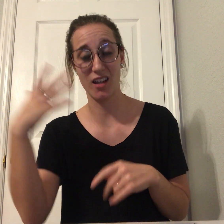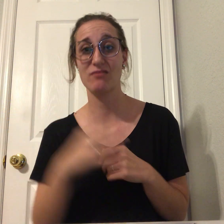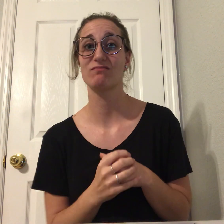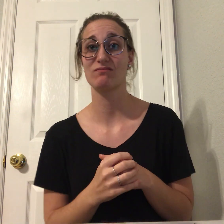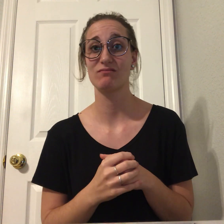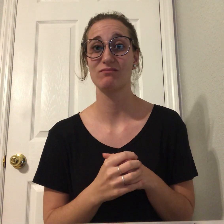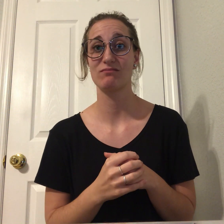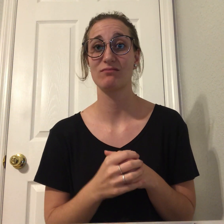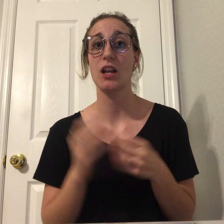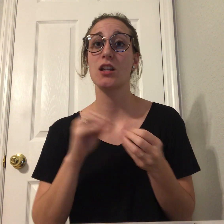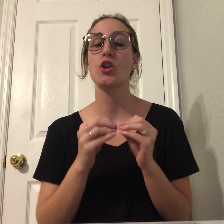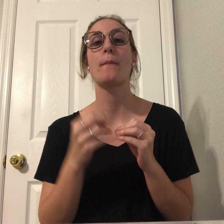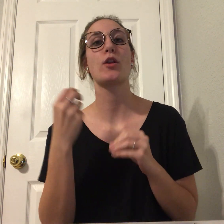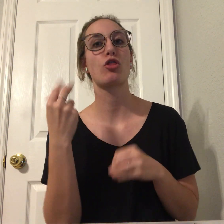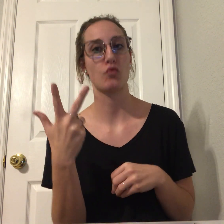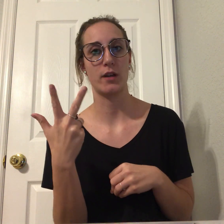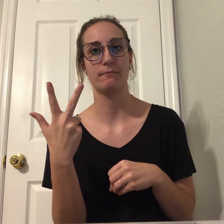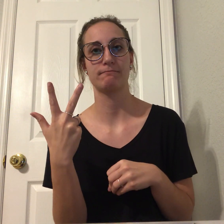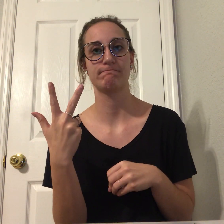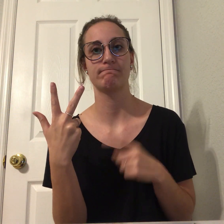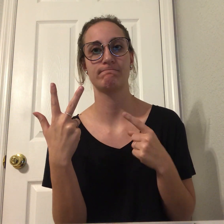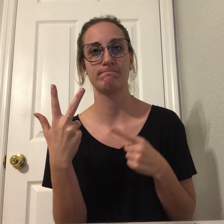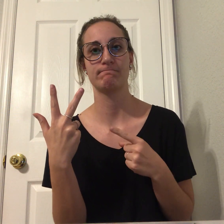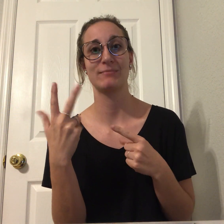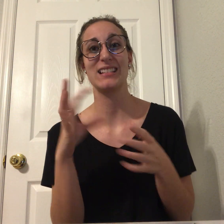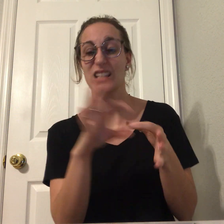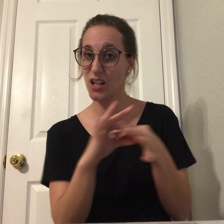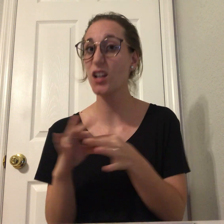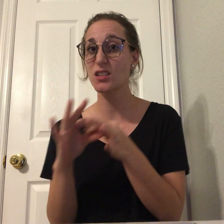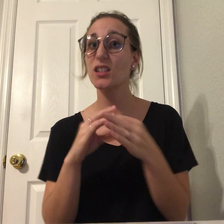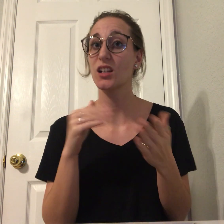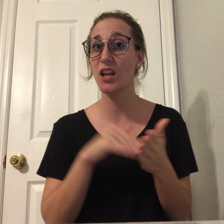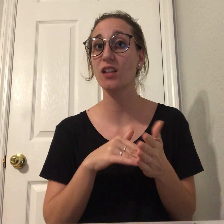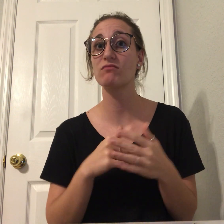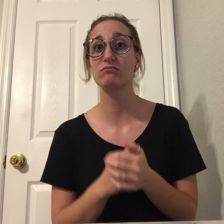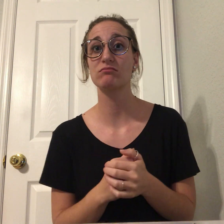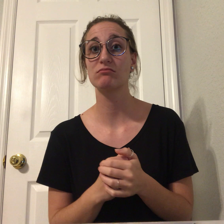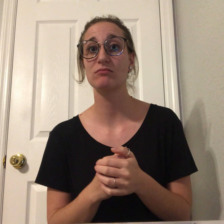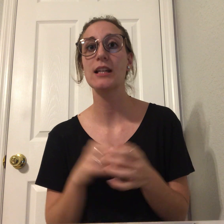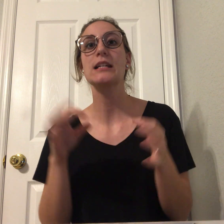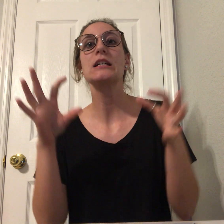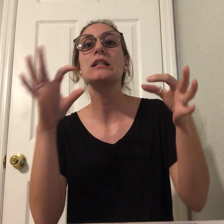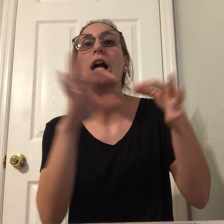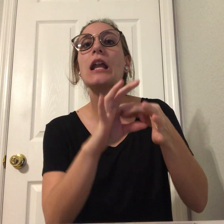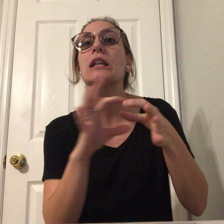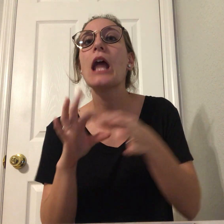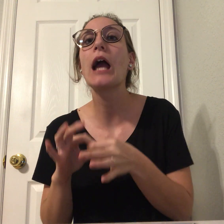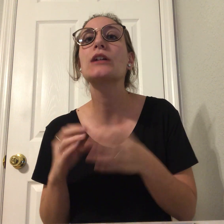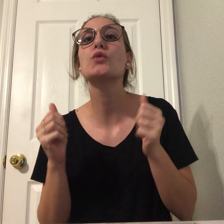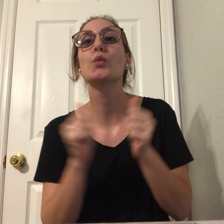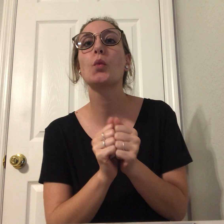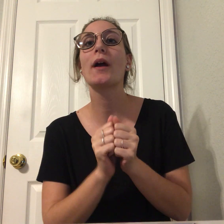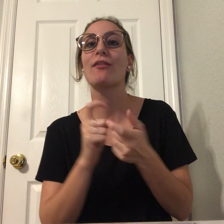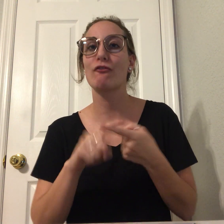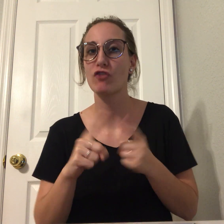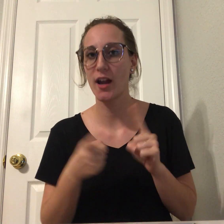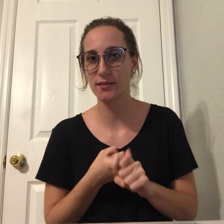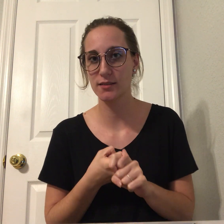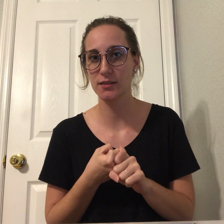Number 3, all connected. Connect with friends. Connect with friends. I know